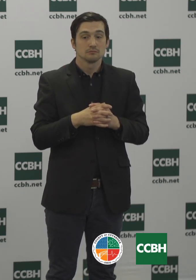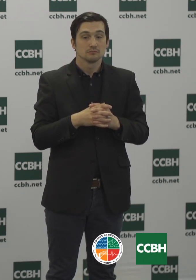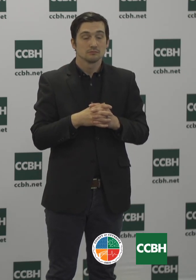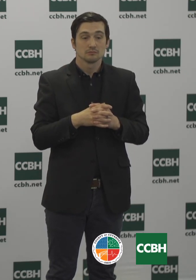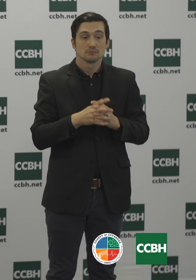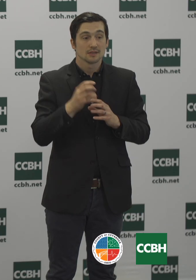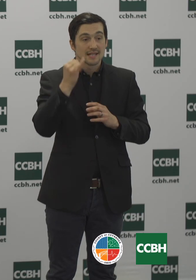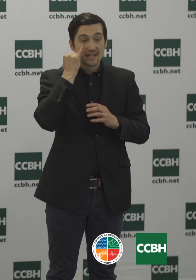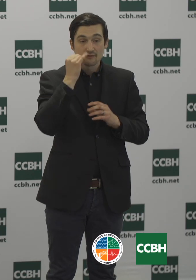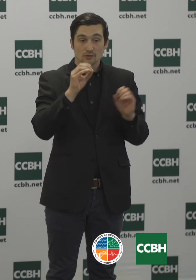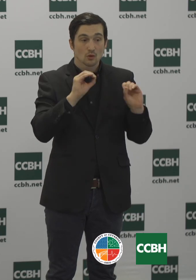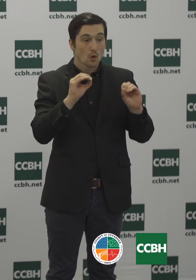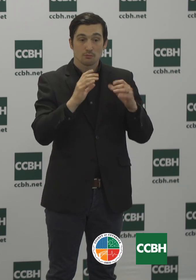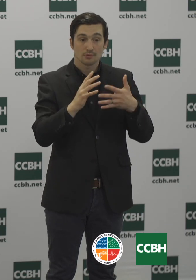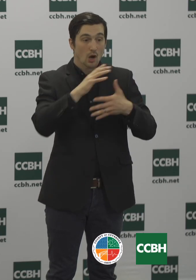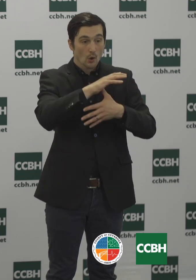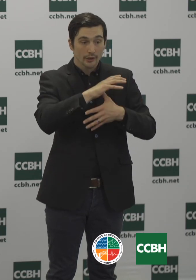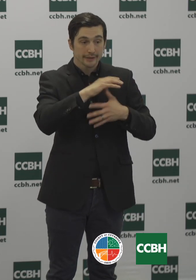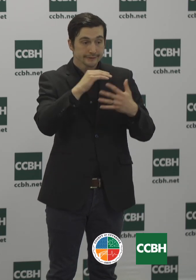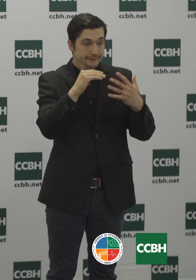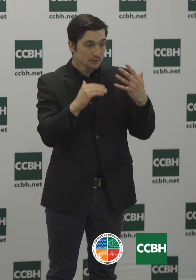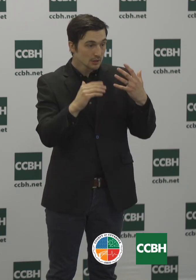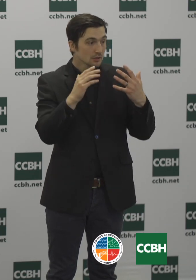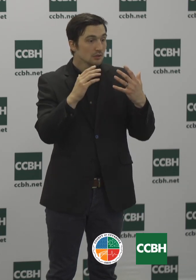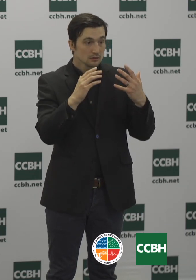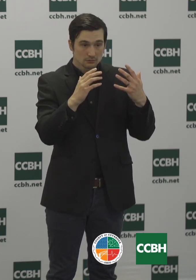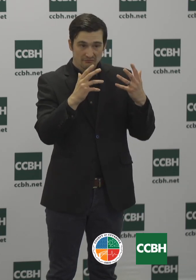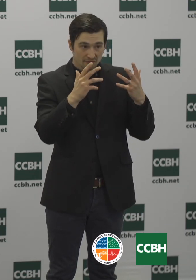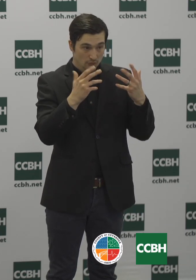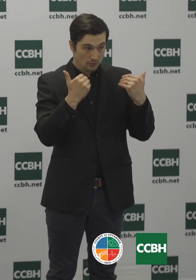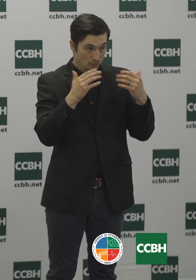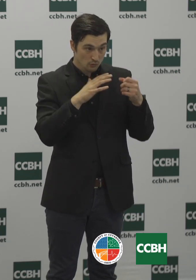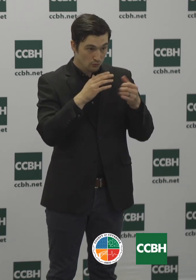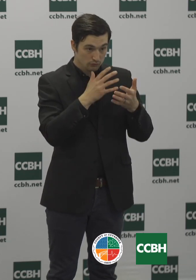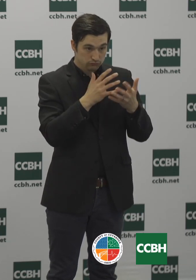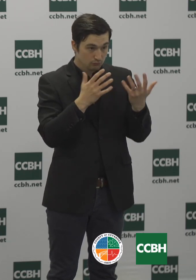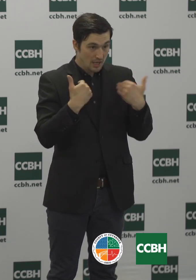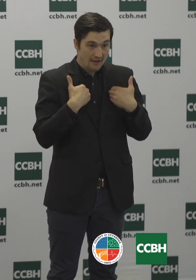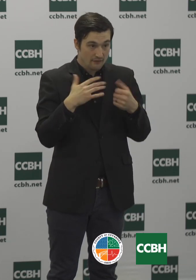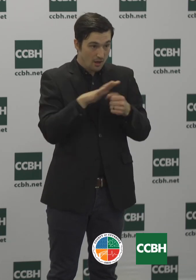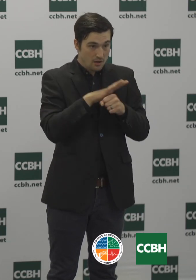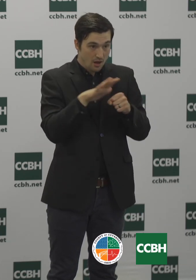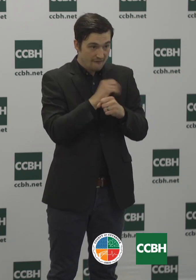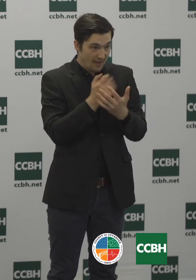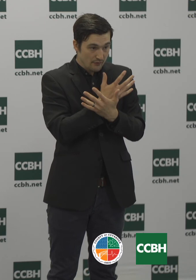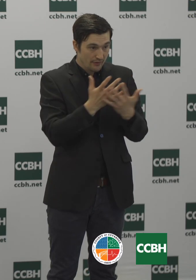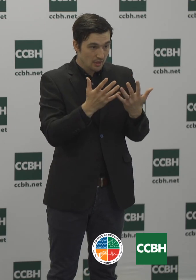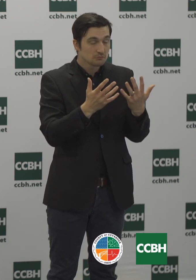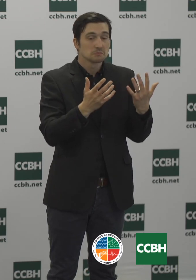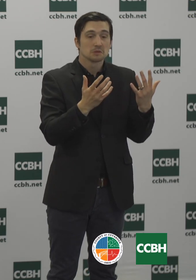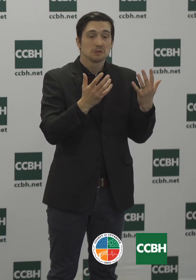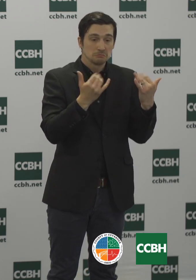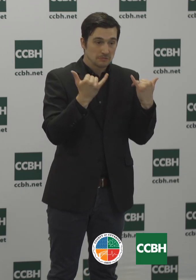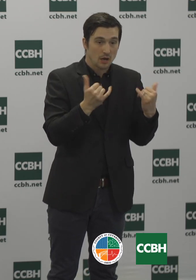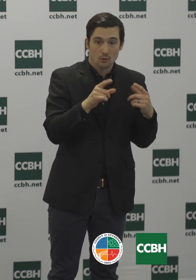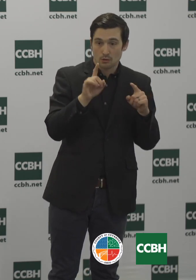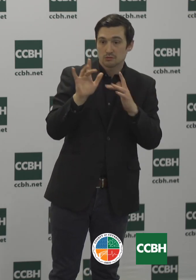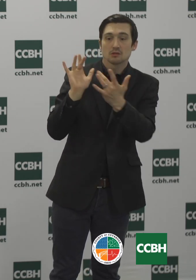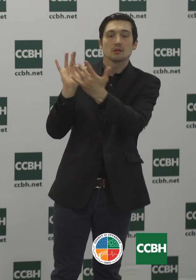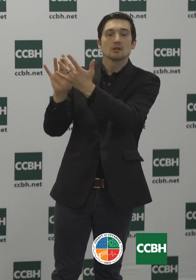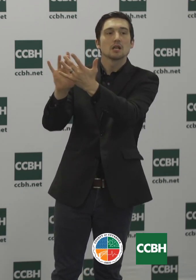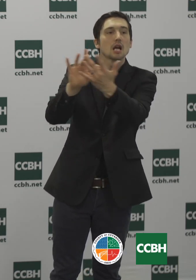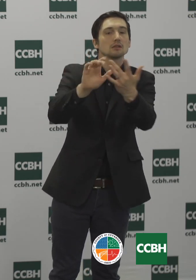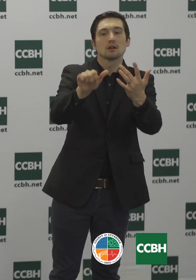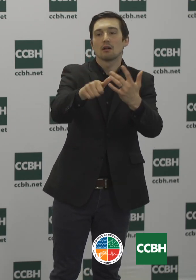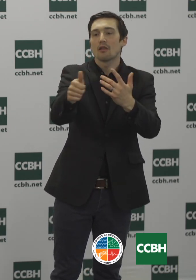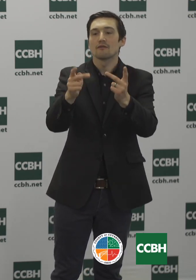list and test different people. We'll go to contact facilities and say, would you like us to come in and be able to